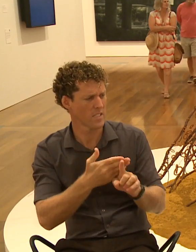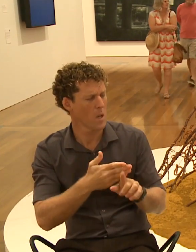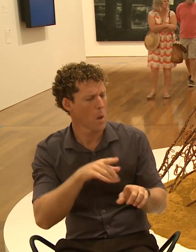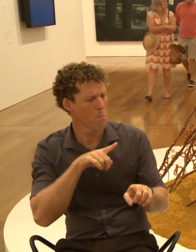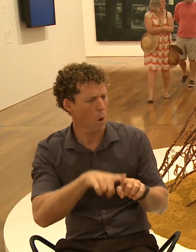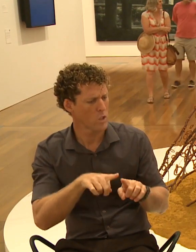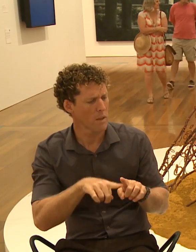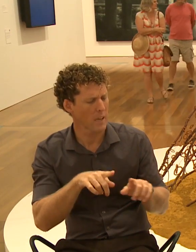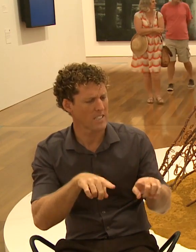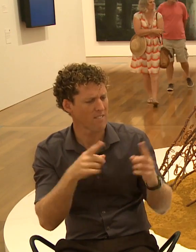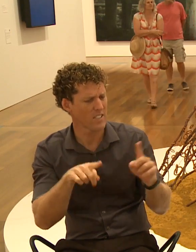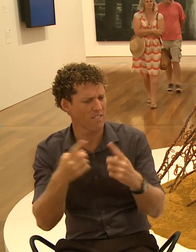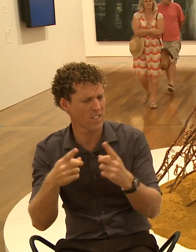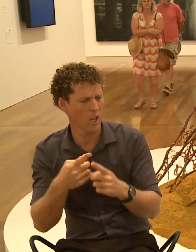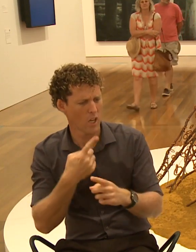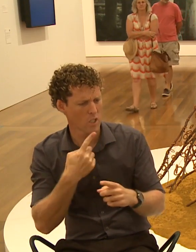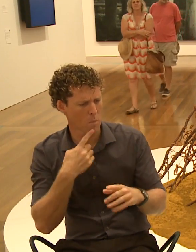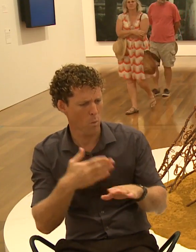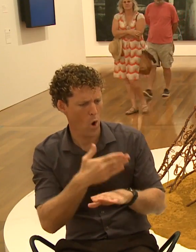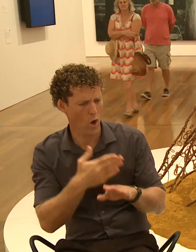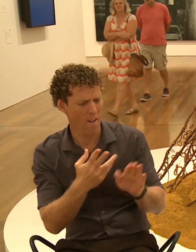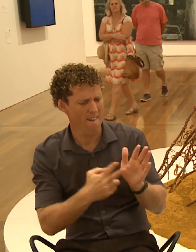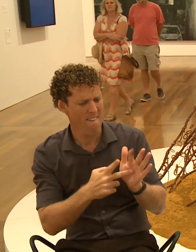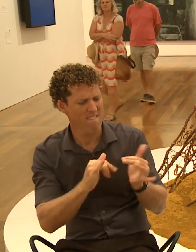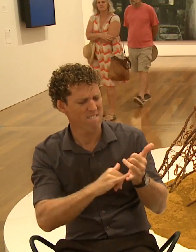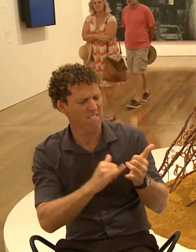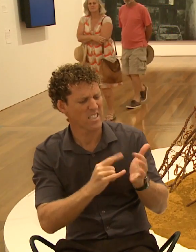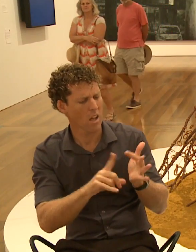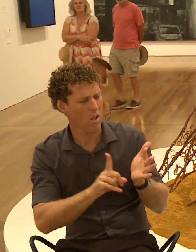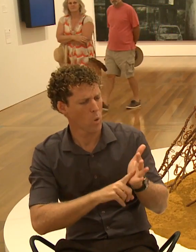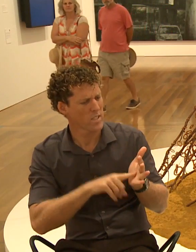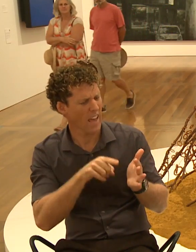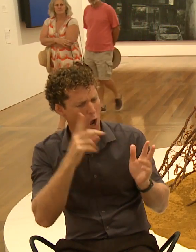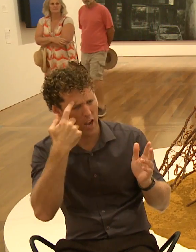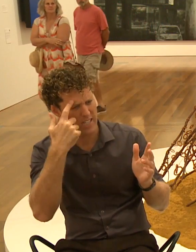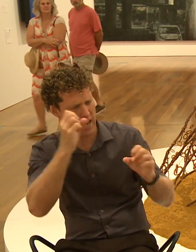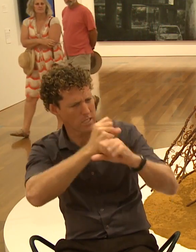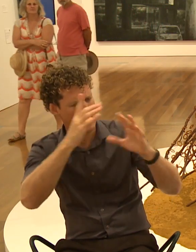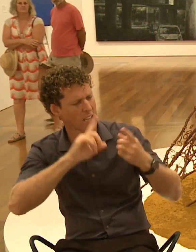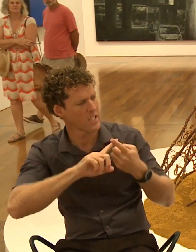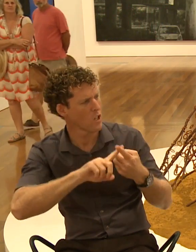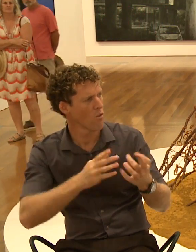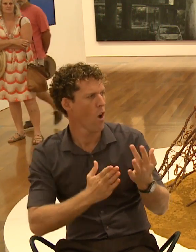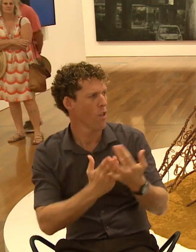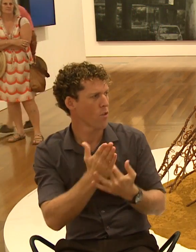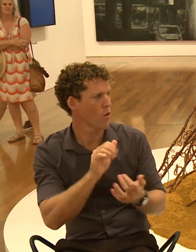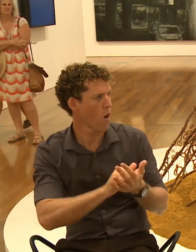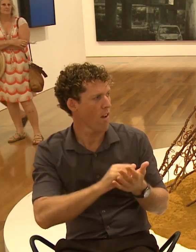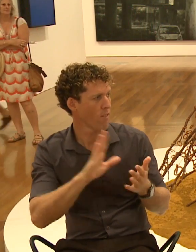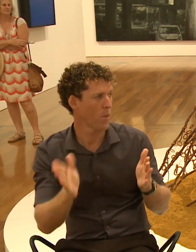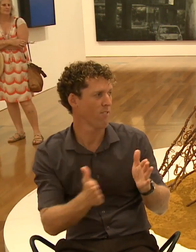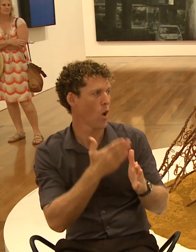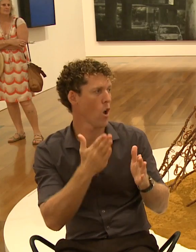and that idea of vessels has continued all the way through hasn't it, Shirley, from that yes. first original